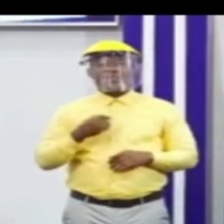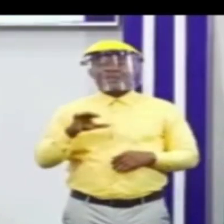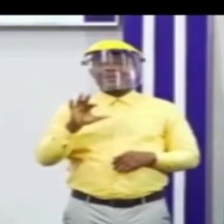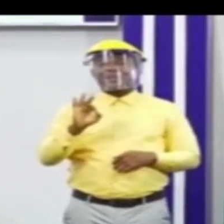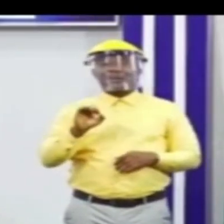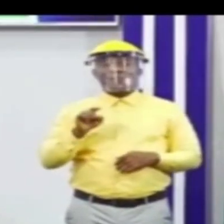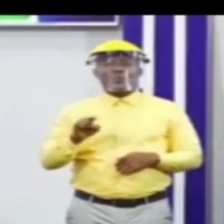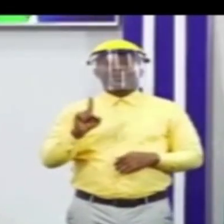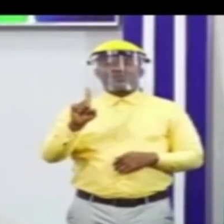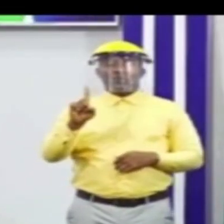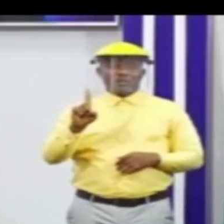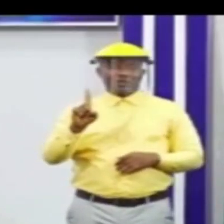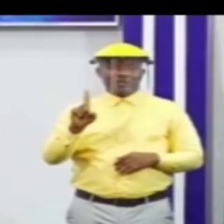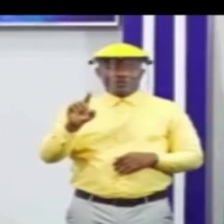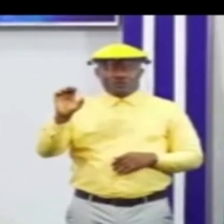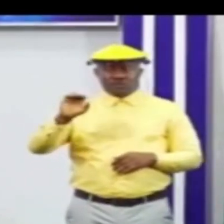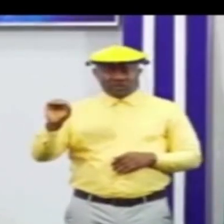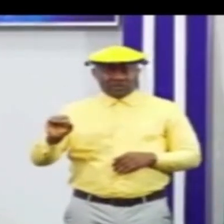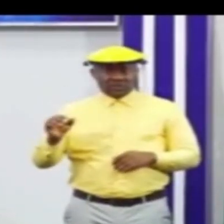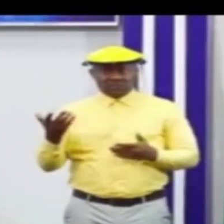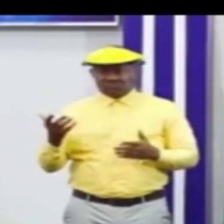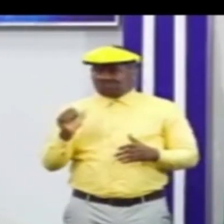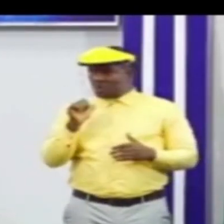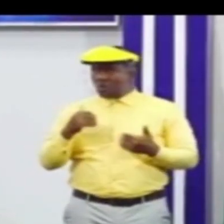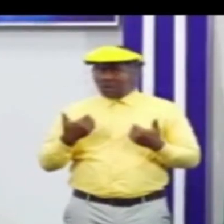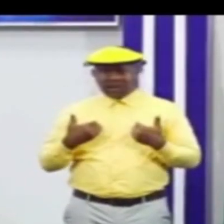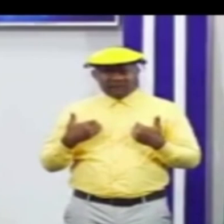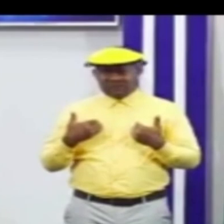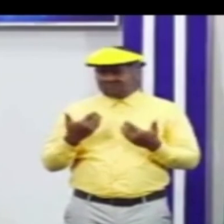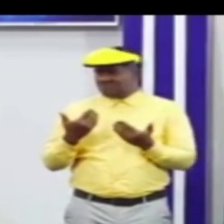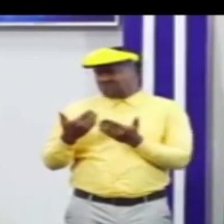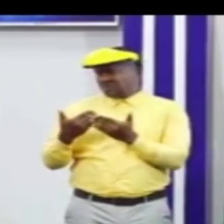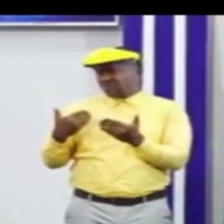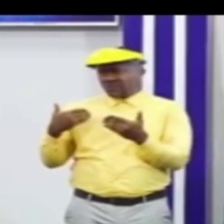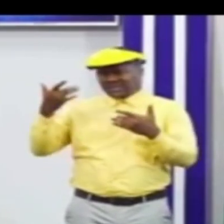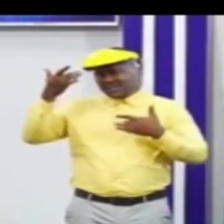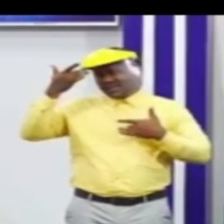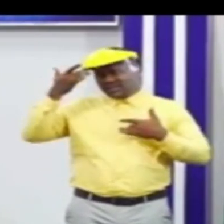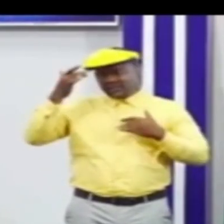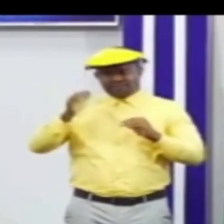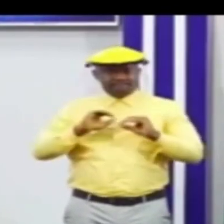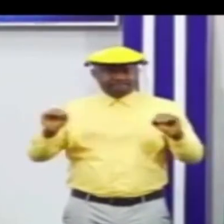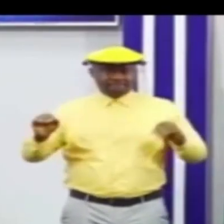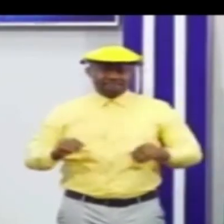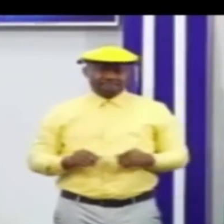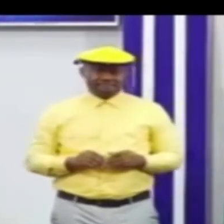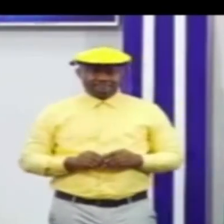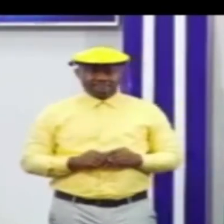9.1% don't have any comorbidity.